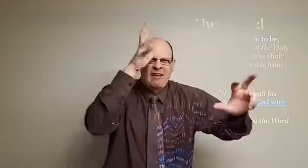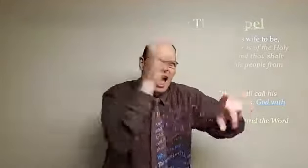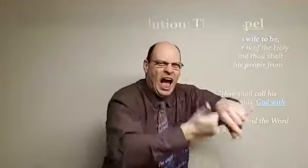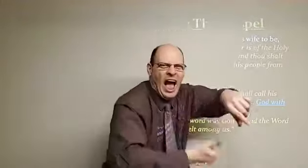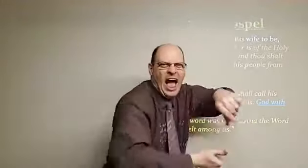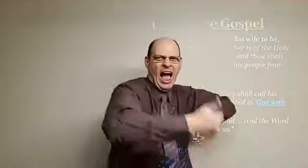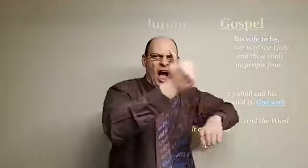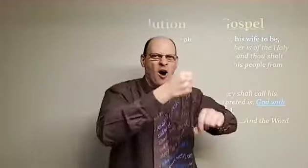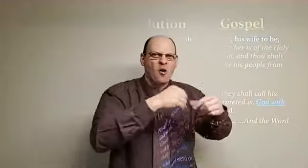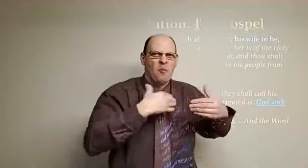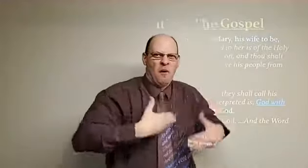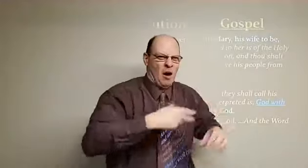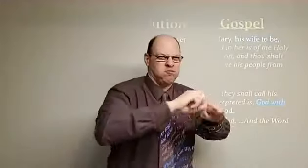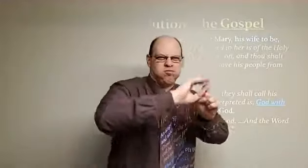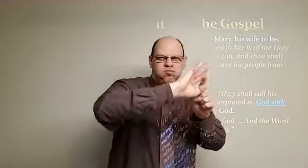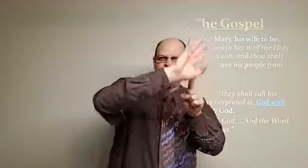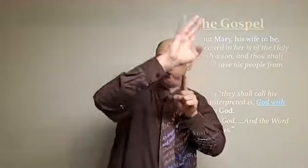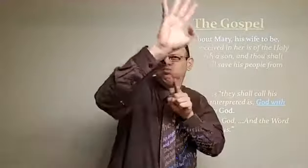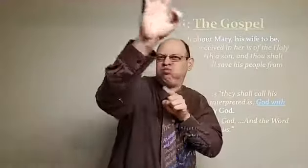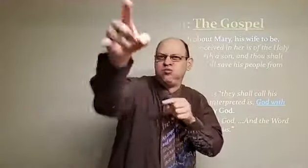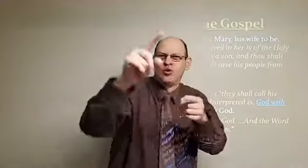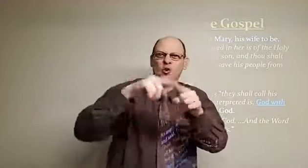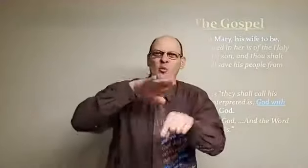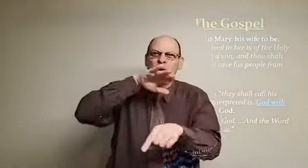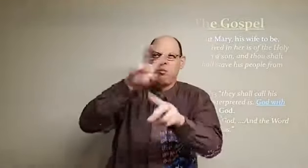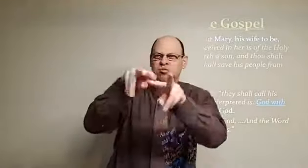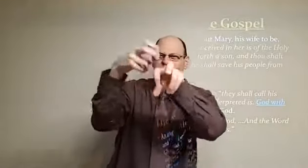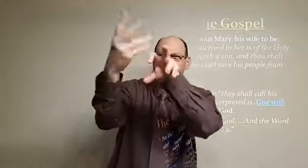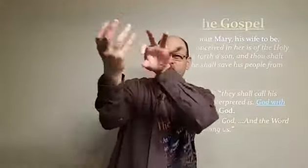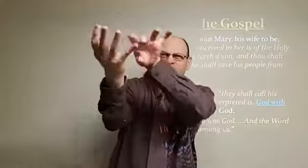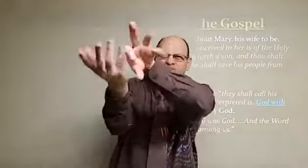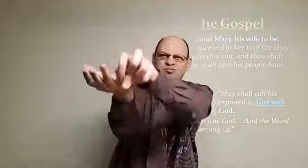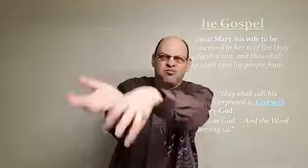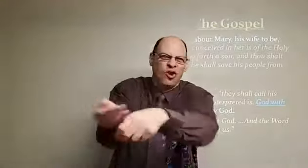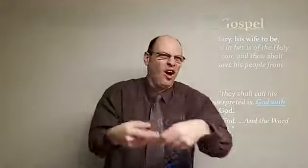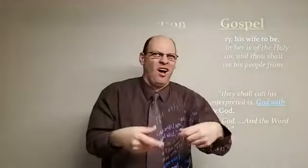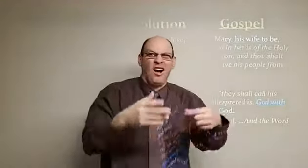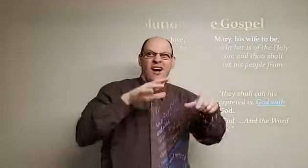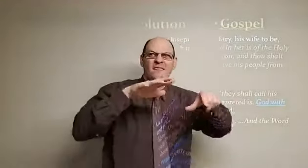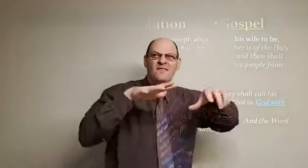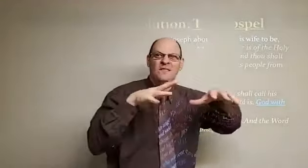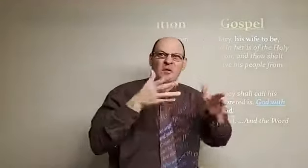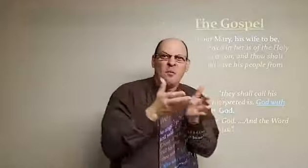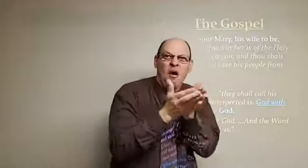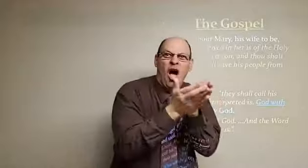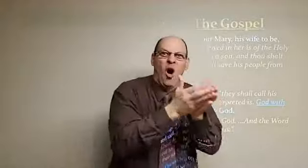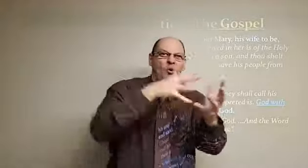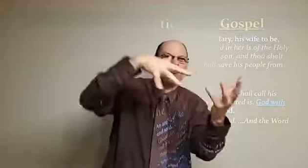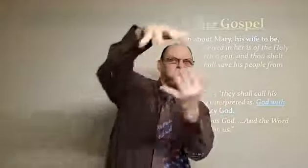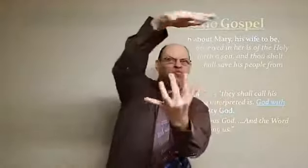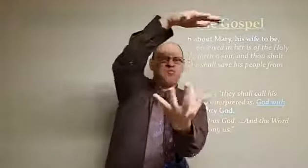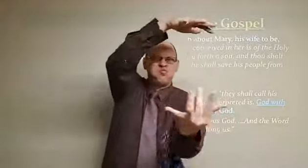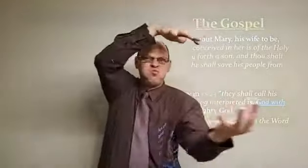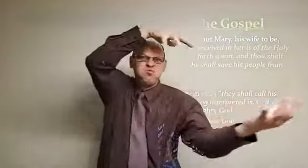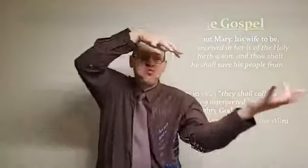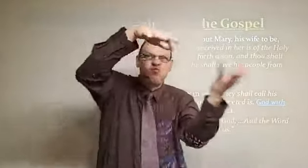he rebuked the demons out of people there's a story how the demons was cast out into a group